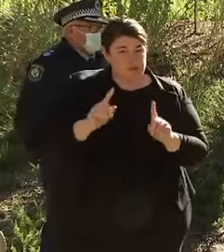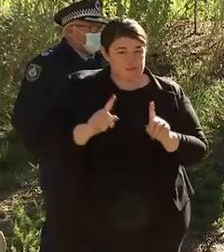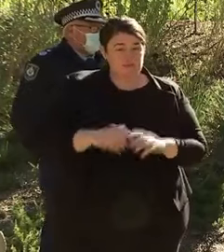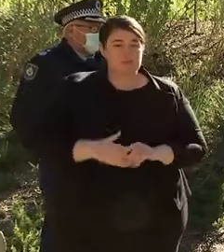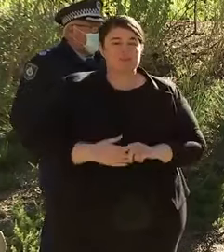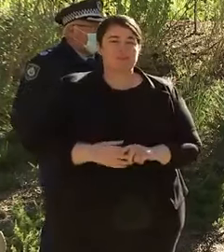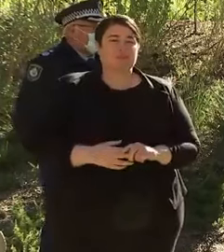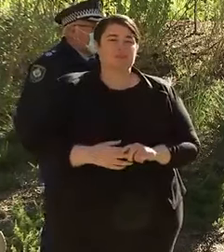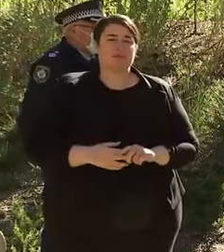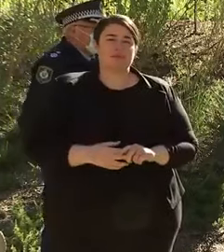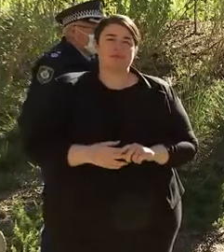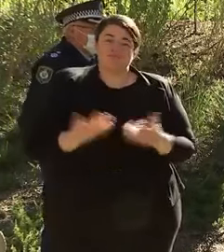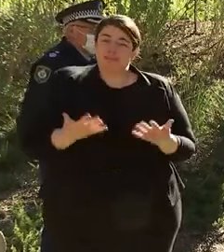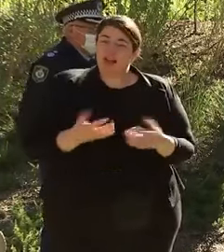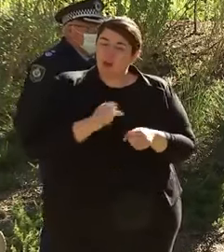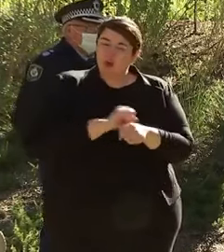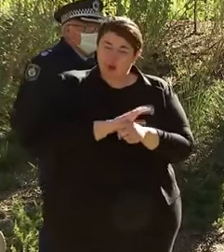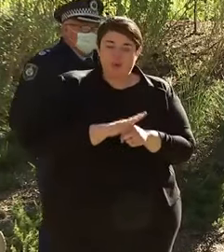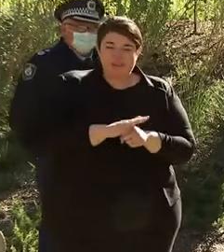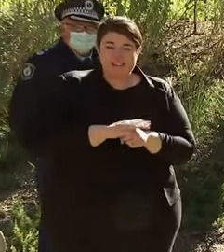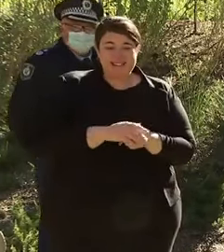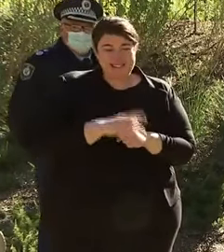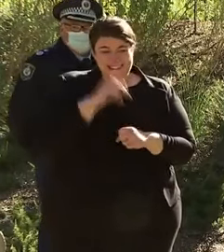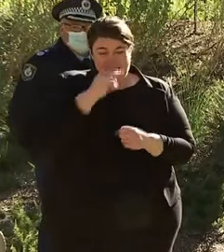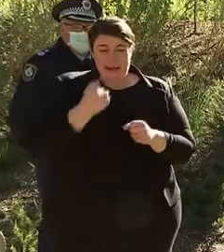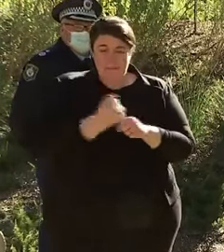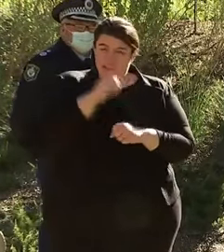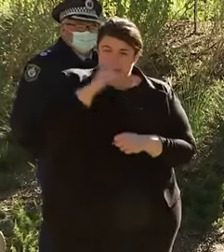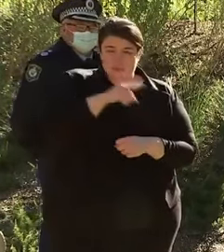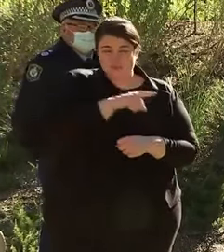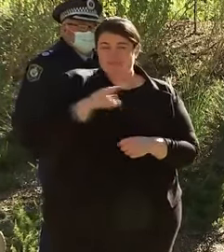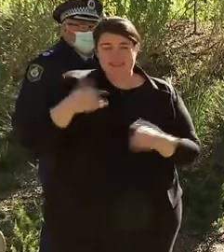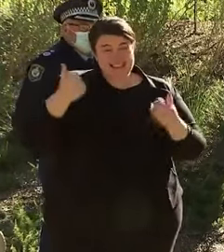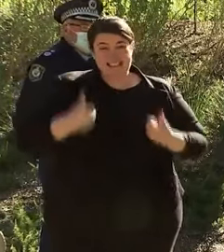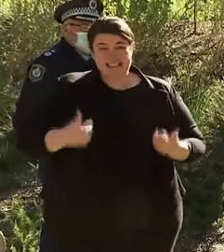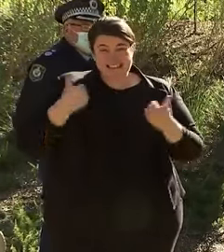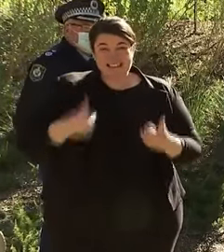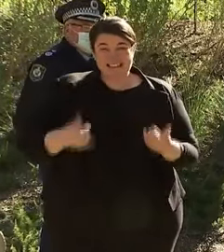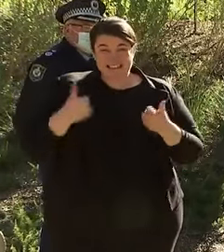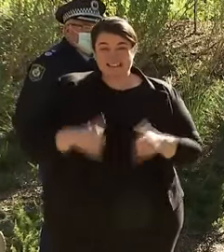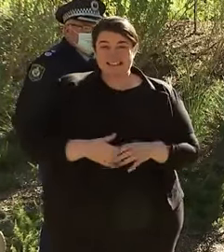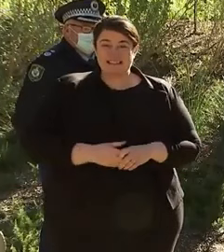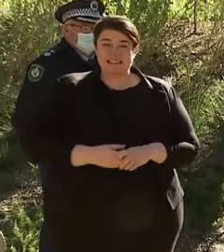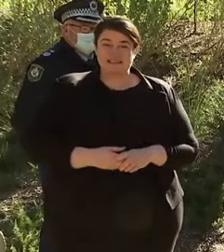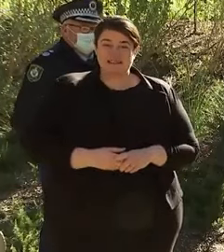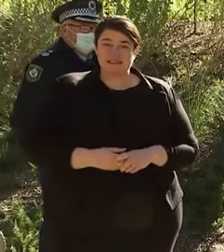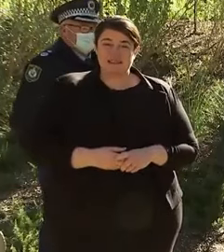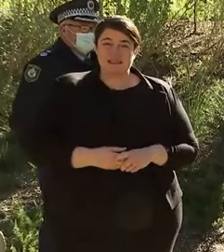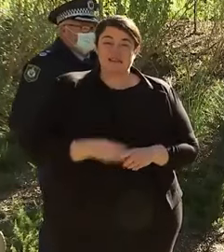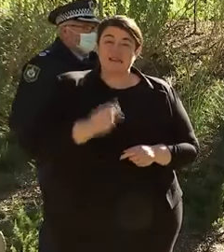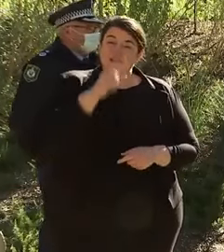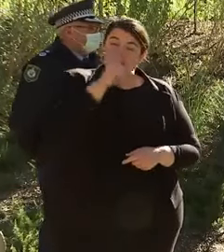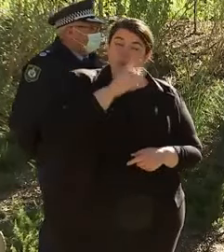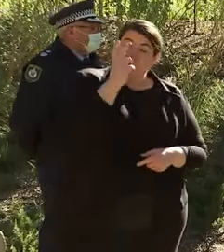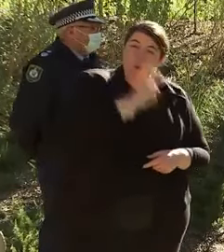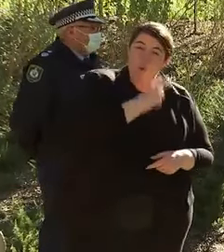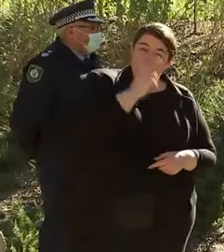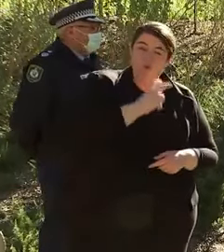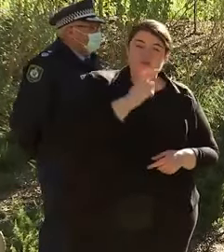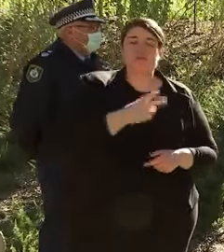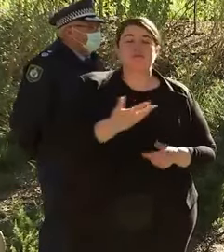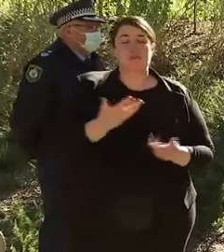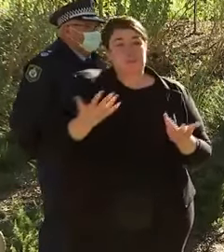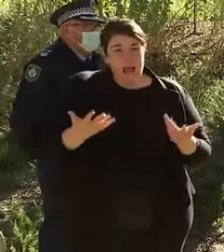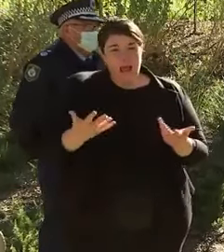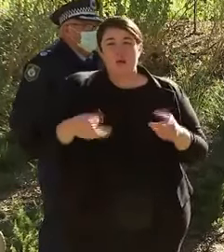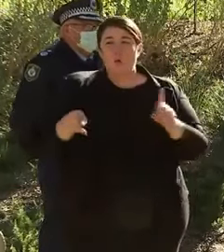obviously, you know, COVID is a serious condition, and we have had a number of cases which are elderly, but